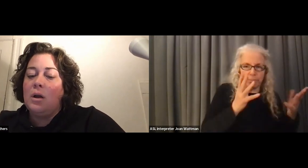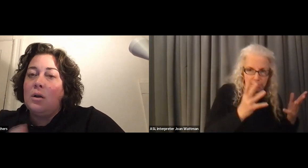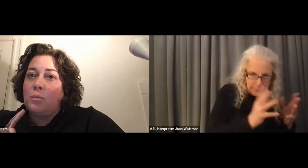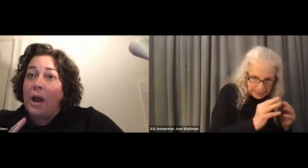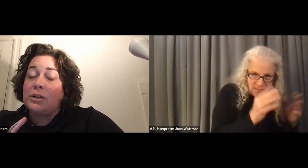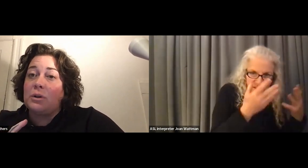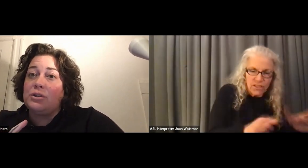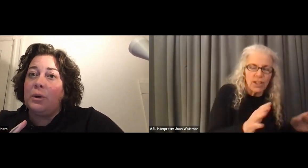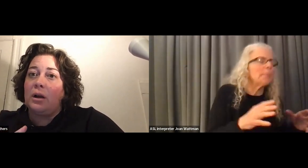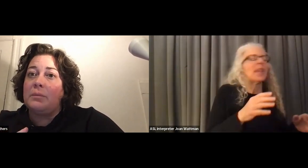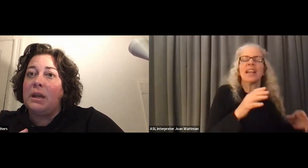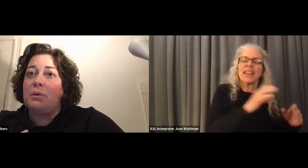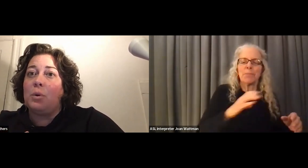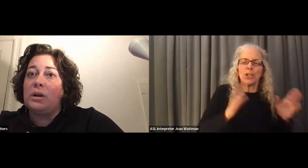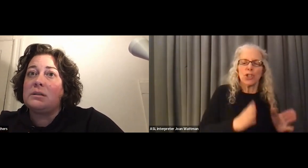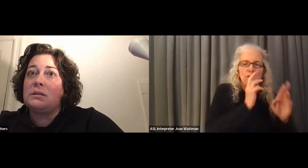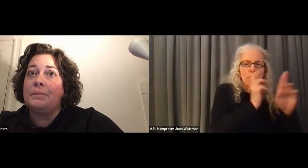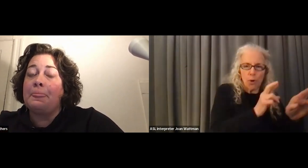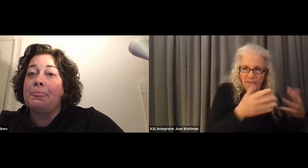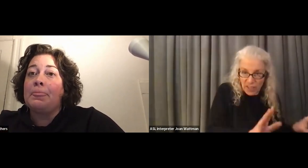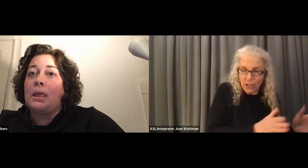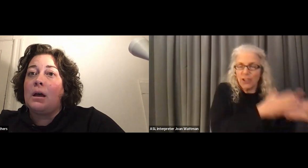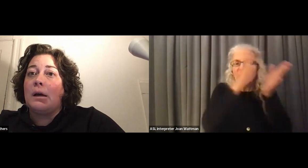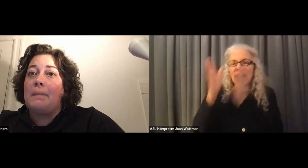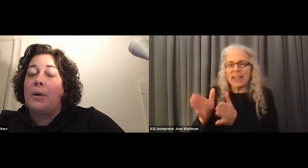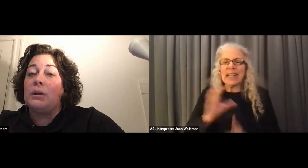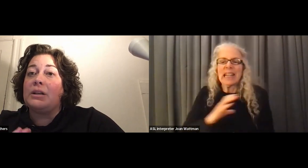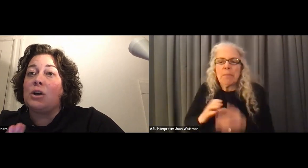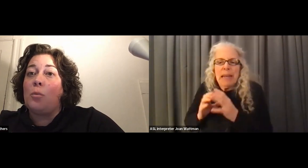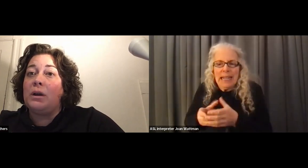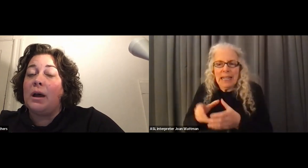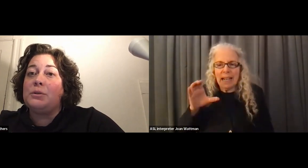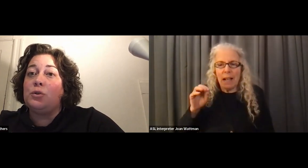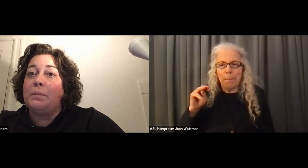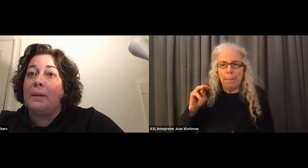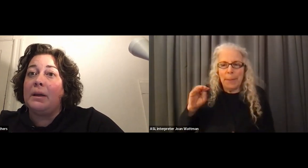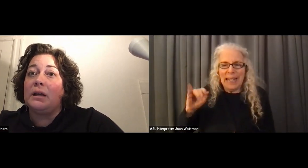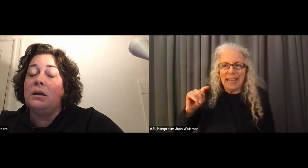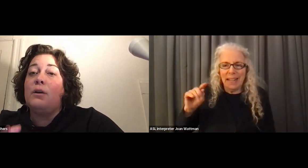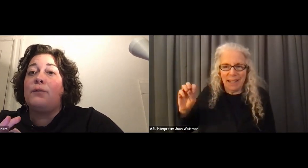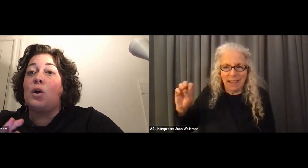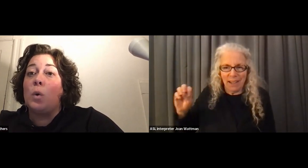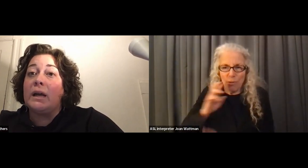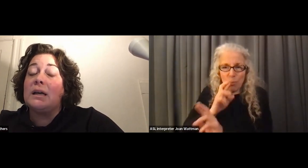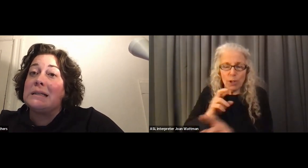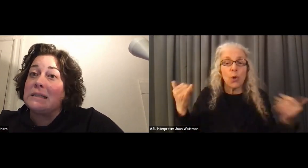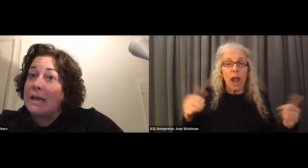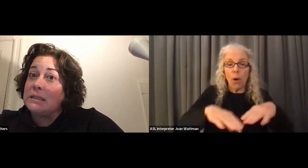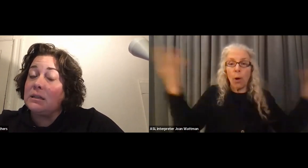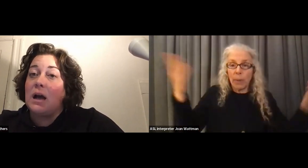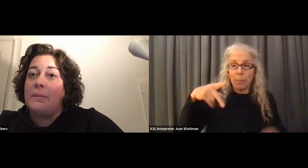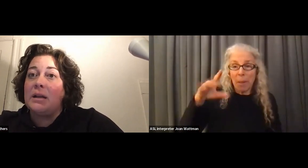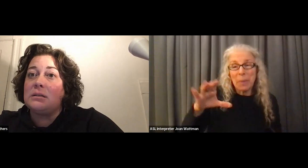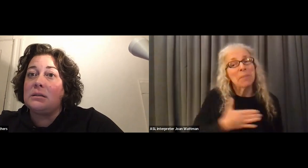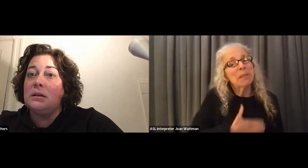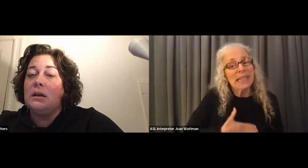So prior to us doing our committee reports, I would like to open it up to the public for quick,